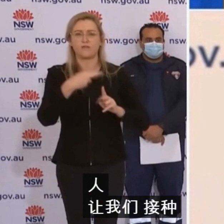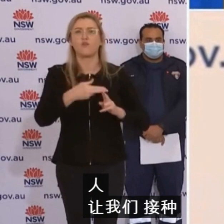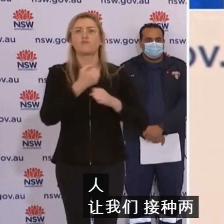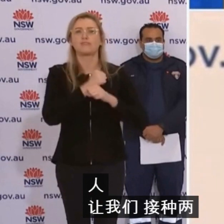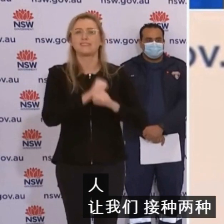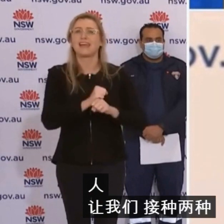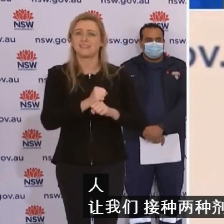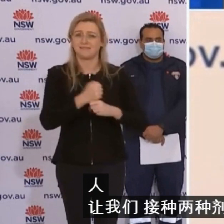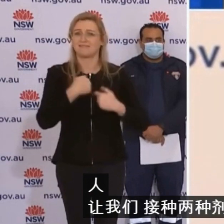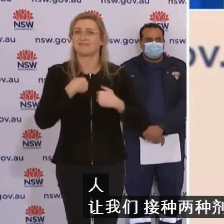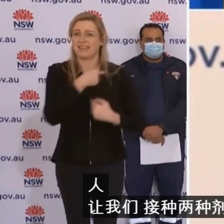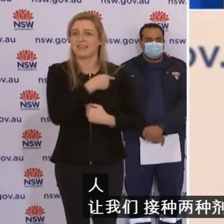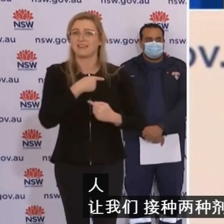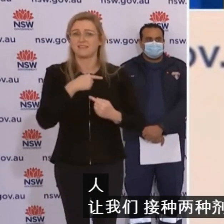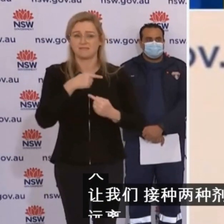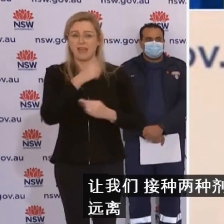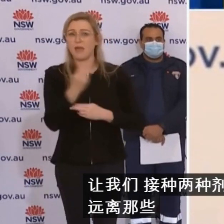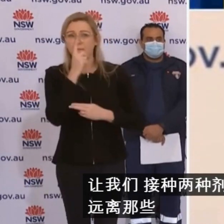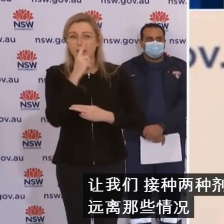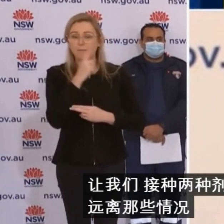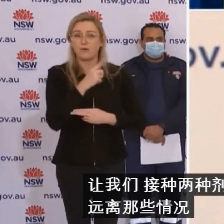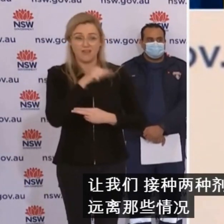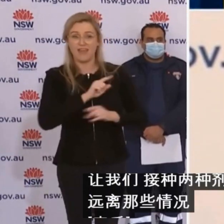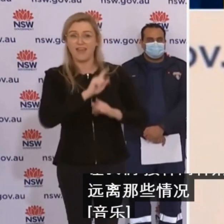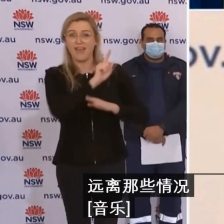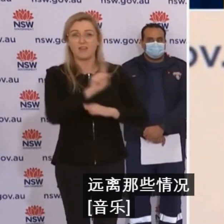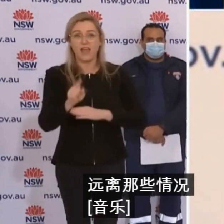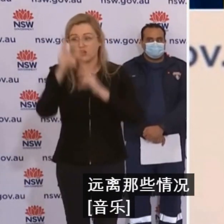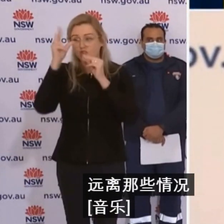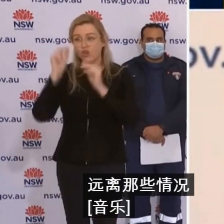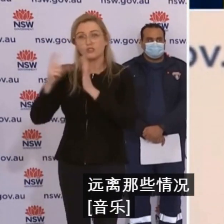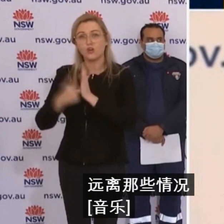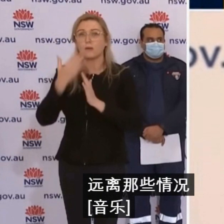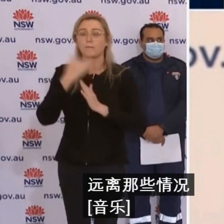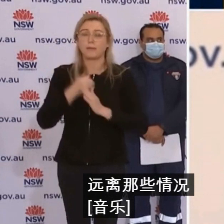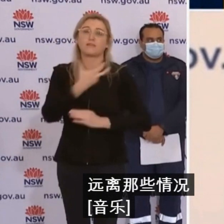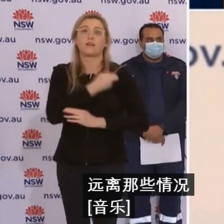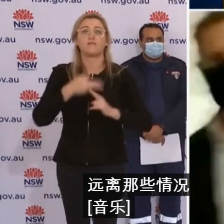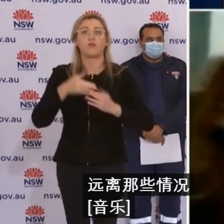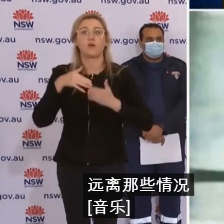get vaccinated, both doses, and stay out of those situations.